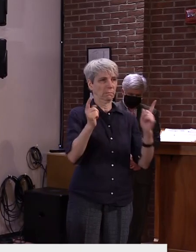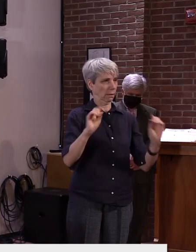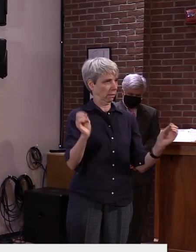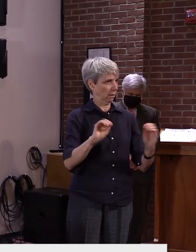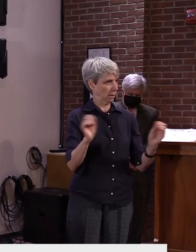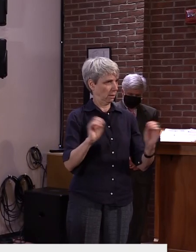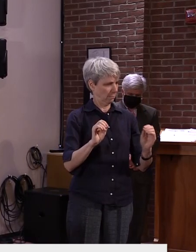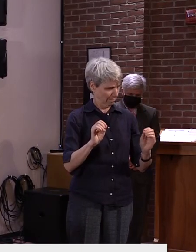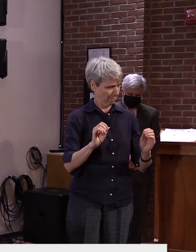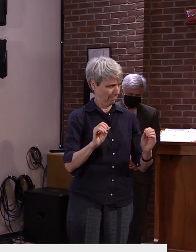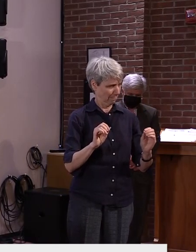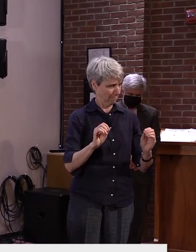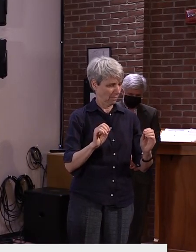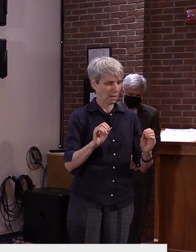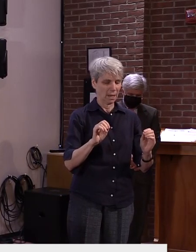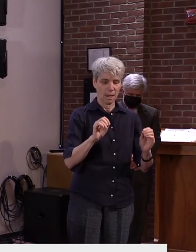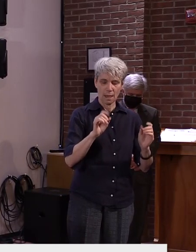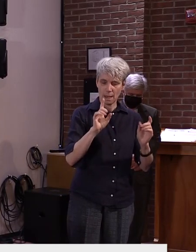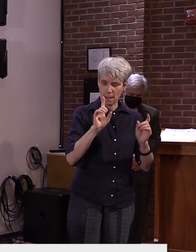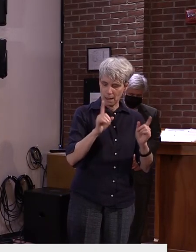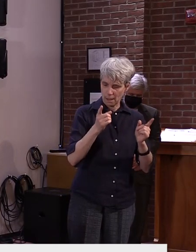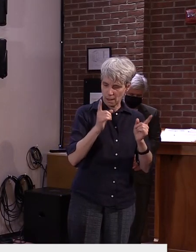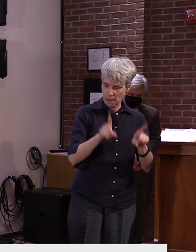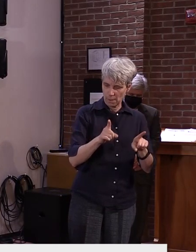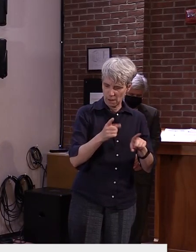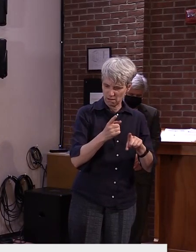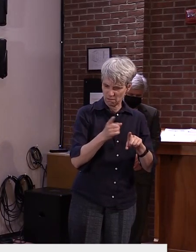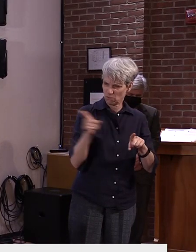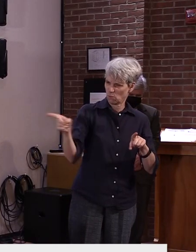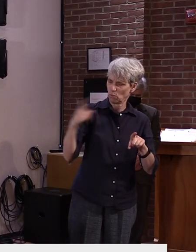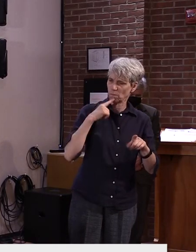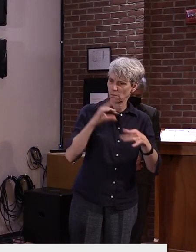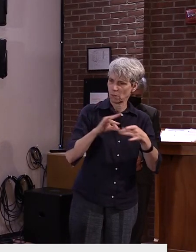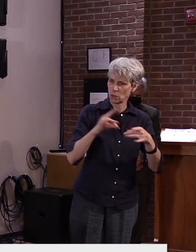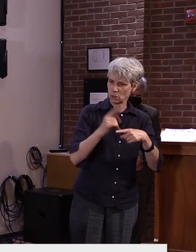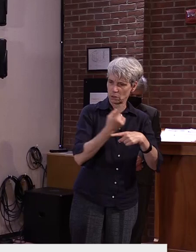I believe it was last week or the week before, Governor, you said that